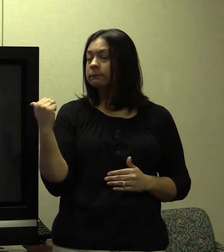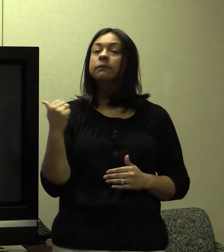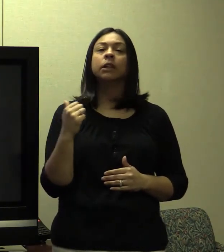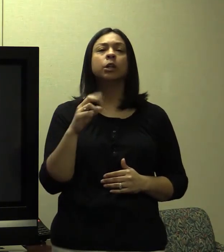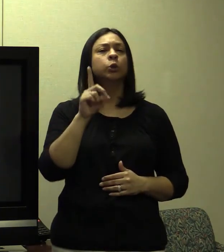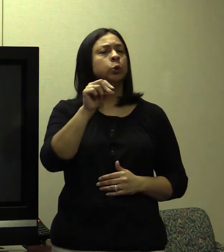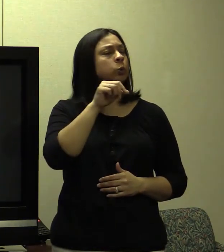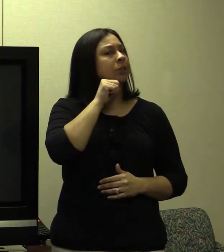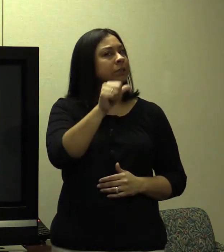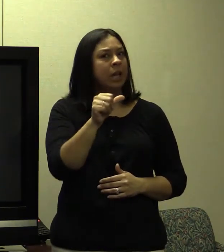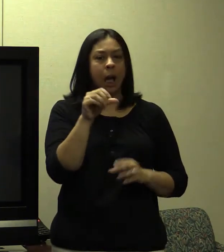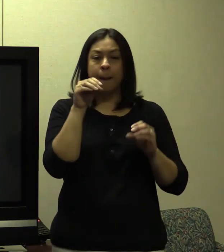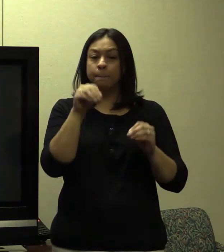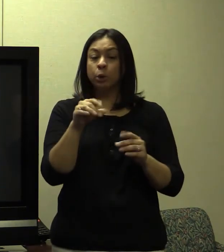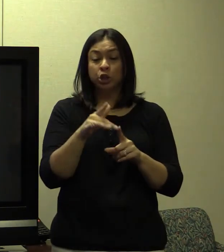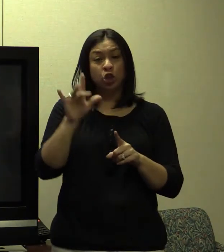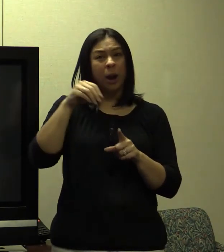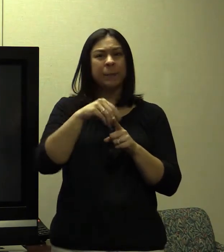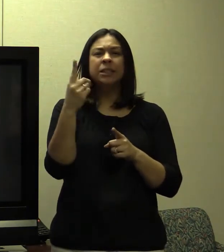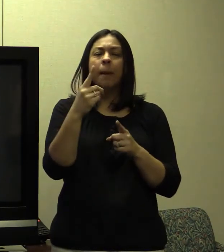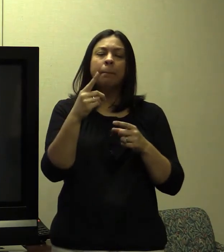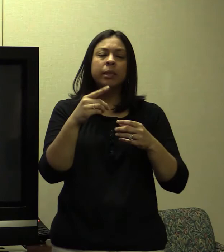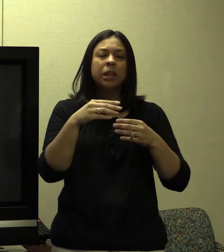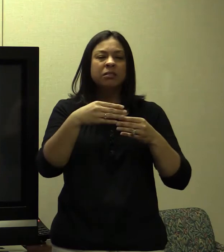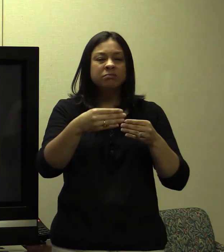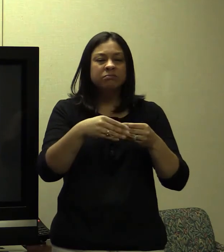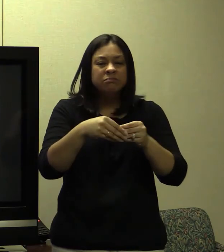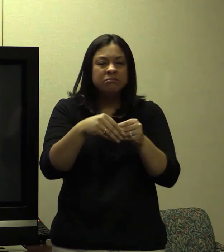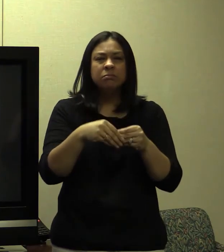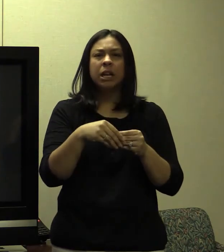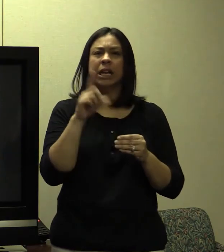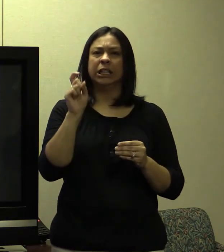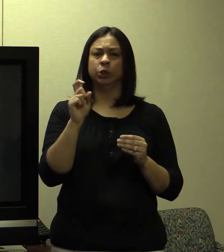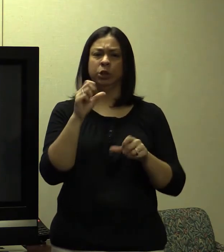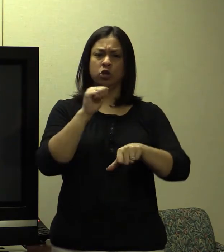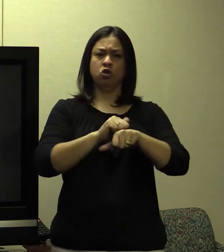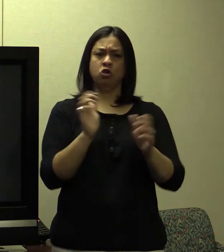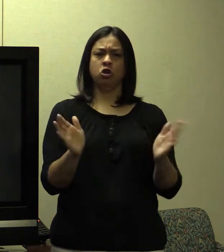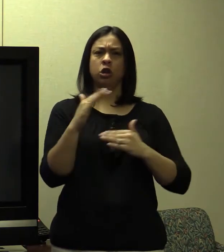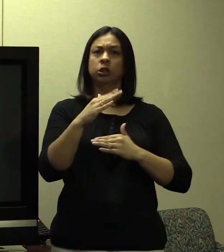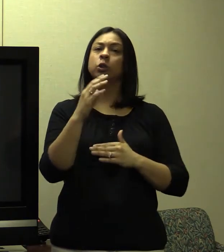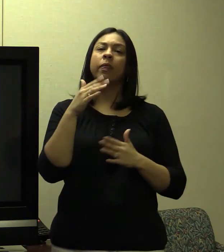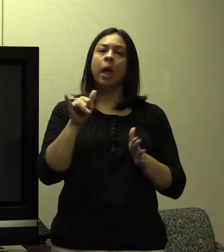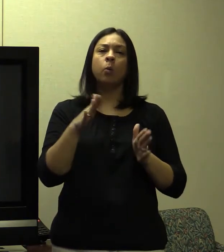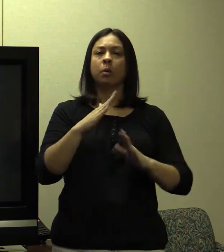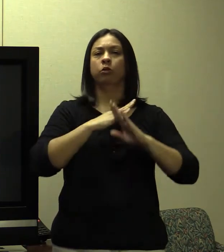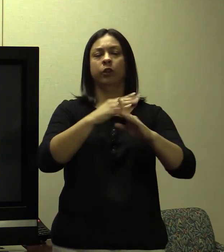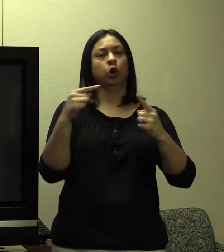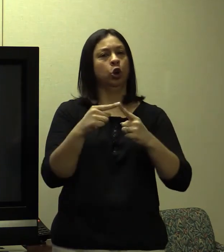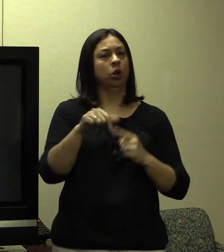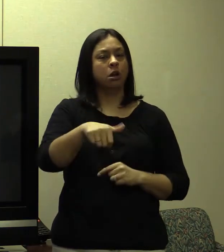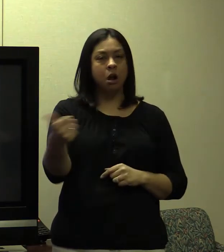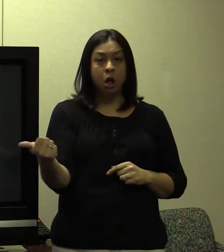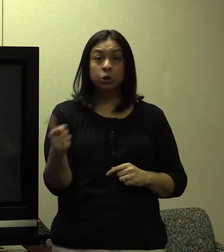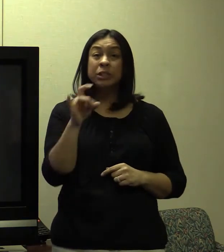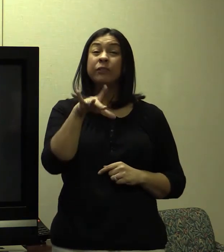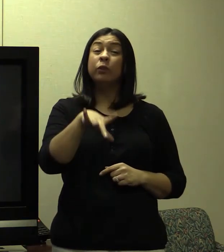it in something that's flexible. It needs to be rigid so no one can hurt themselves. So if you find anything that